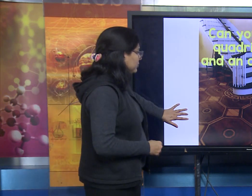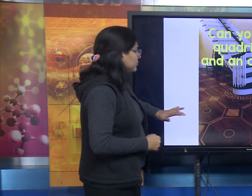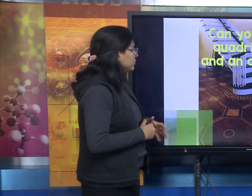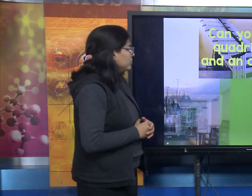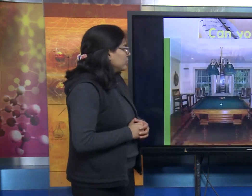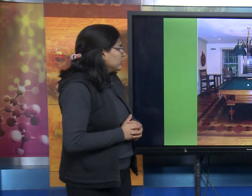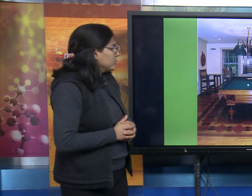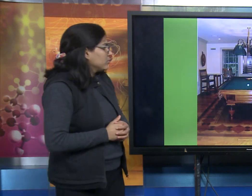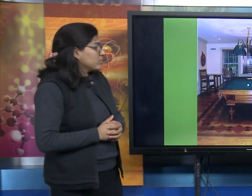move further.